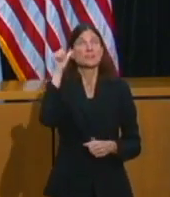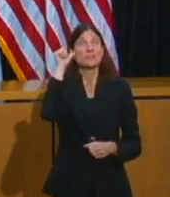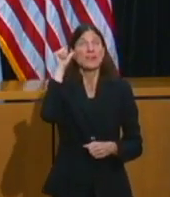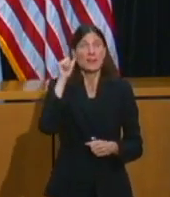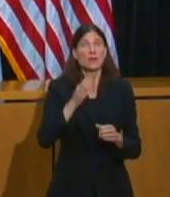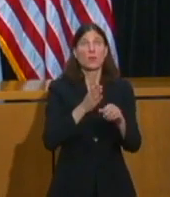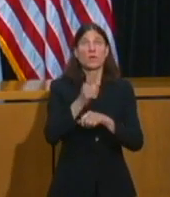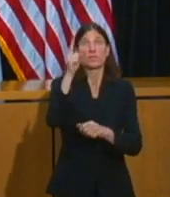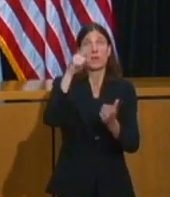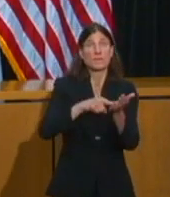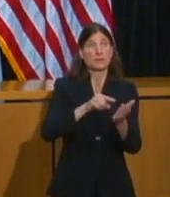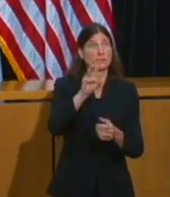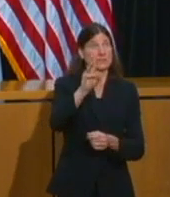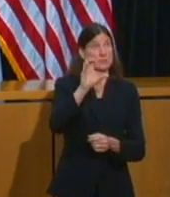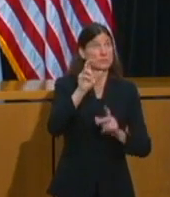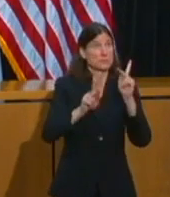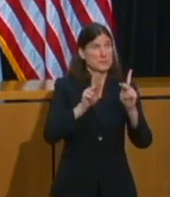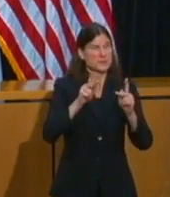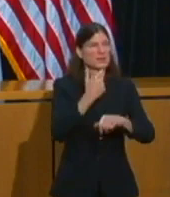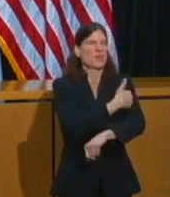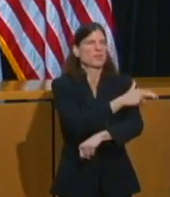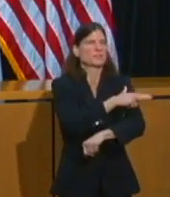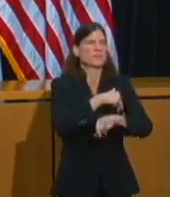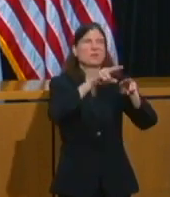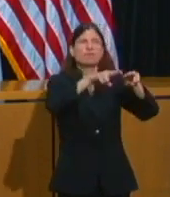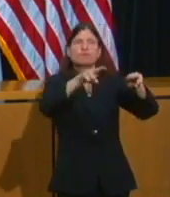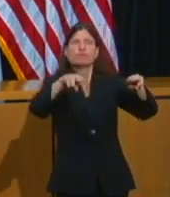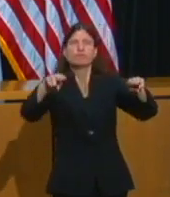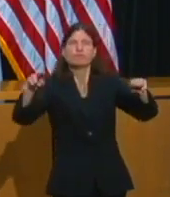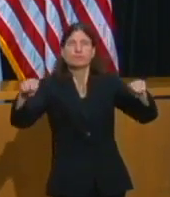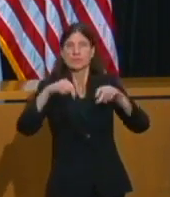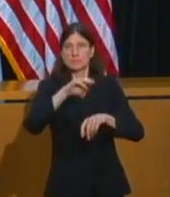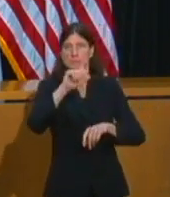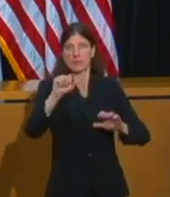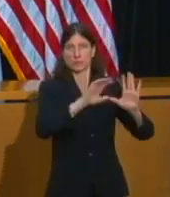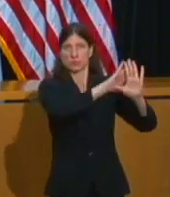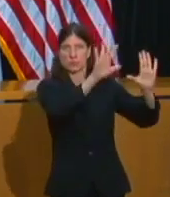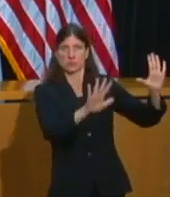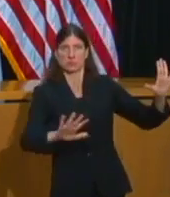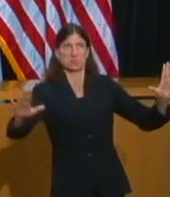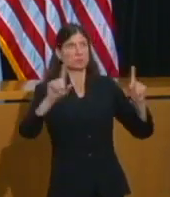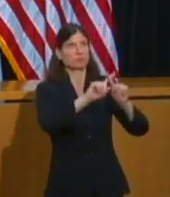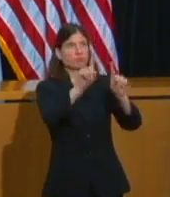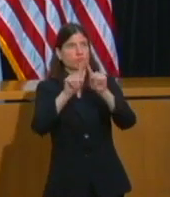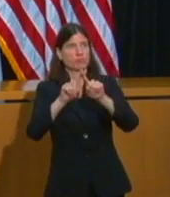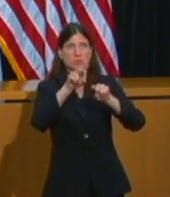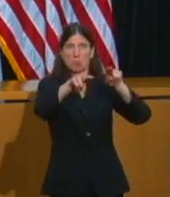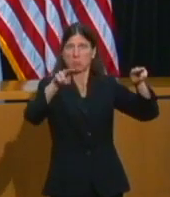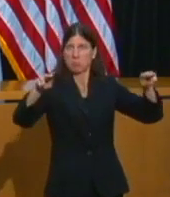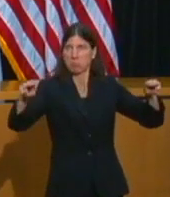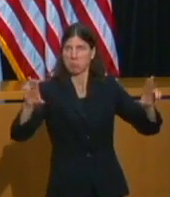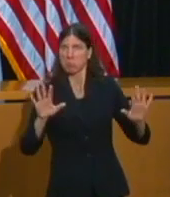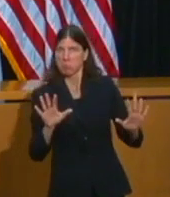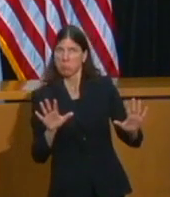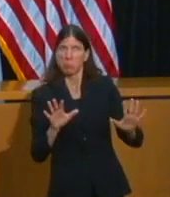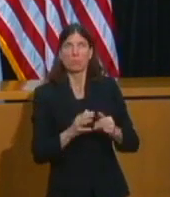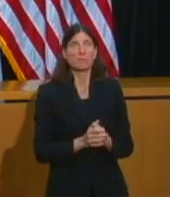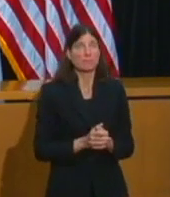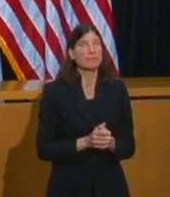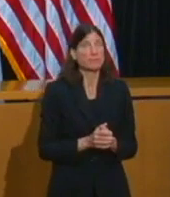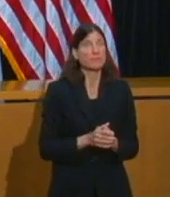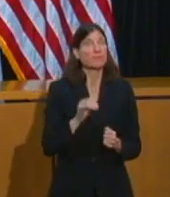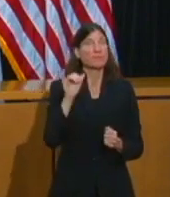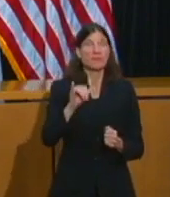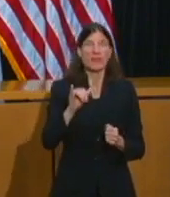were hospitalized due to COVID-19. And as another way of thinking about that fact, The three-day average of the number of patients that